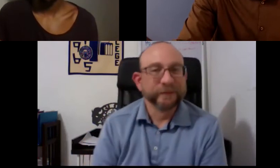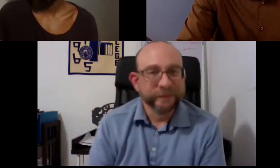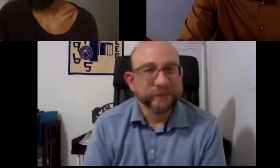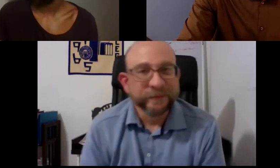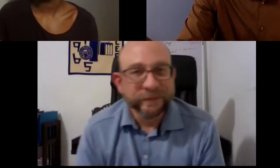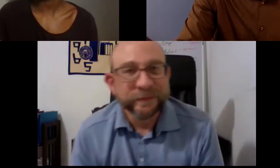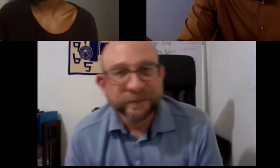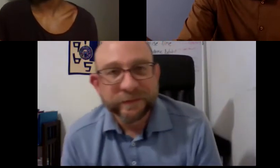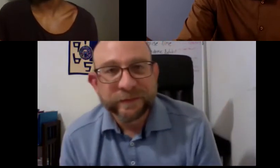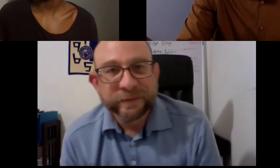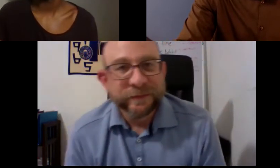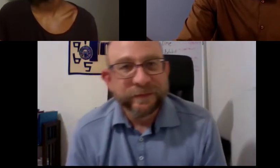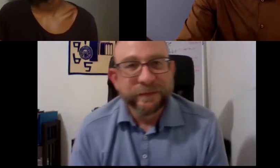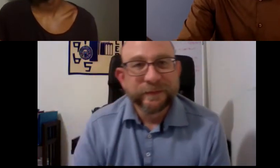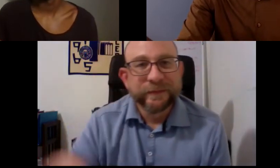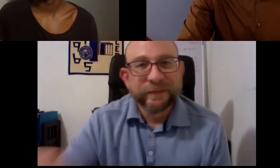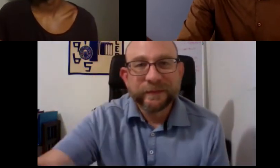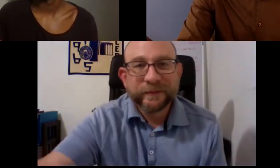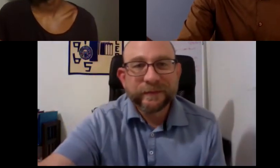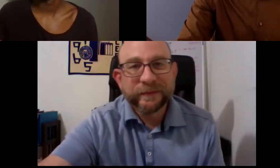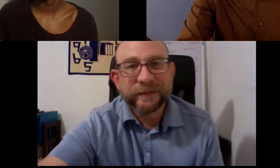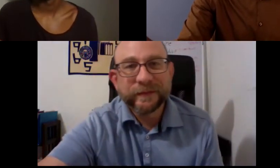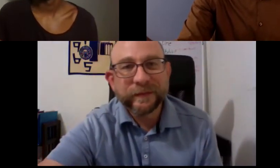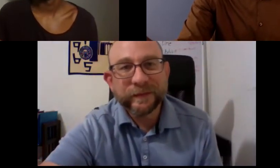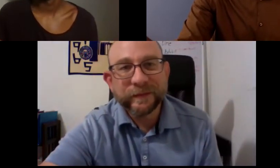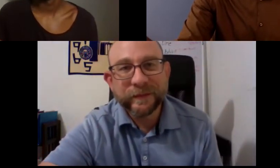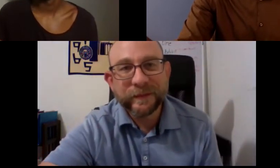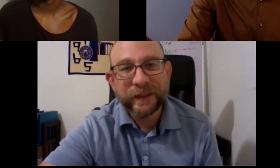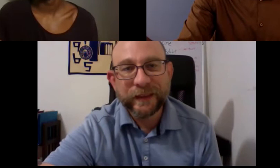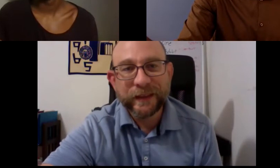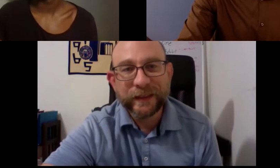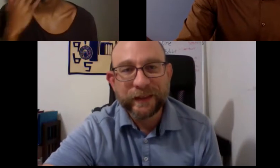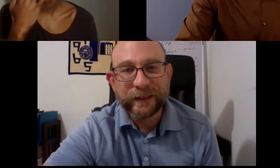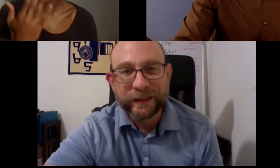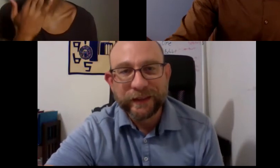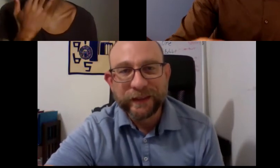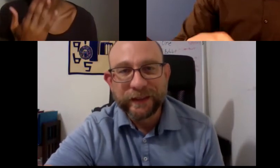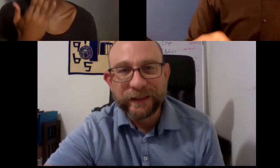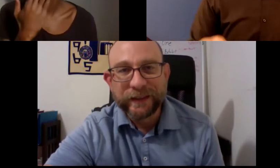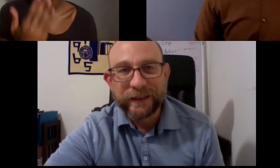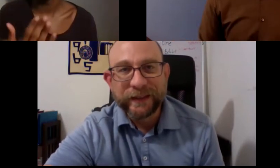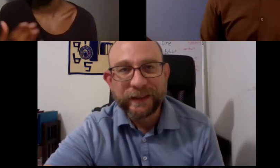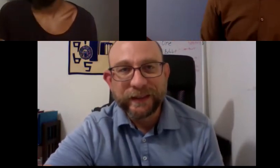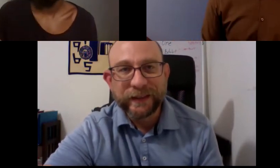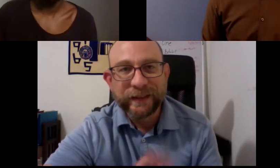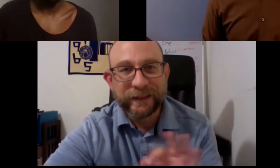basically a synopsis of deaf gain and deaf blind and blind gain.